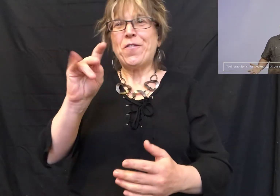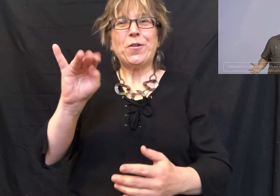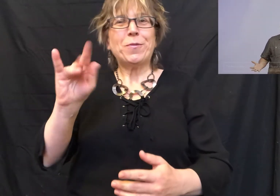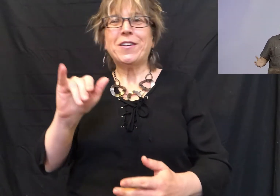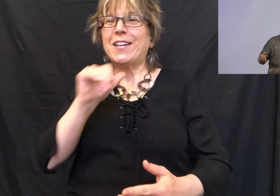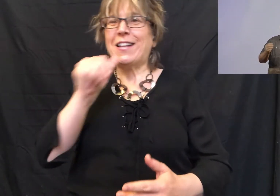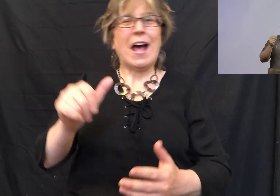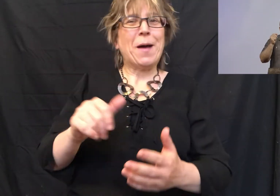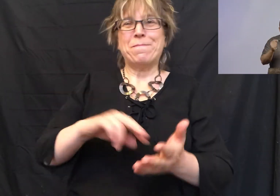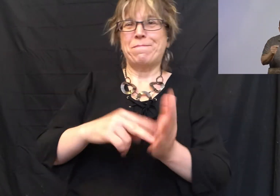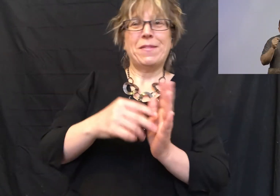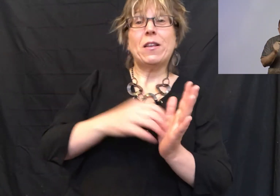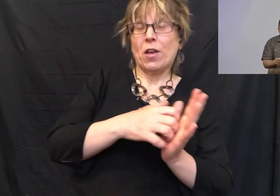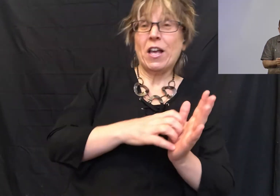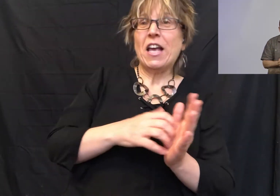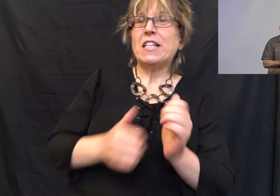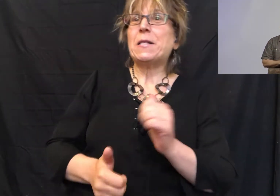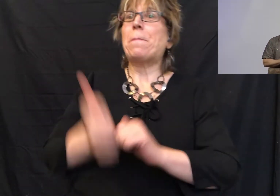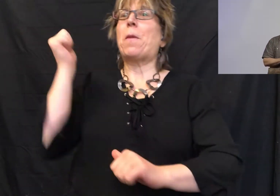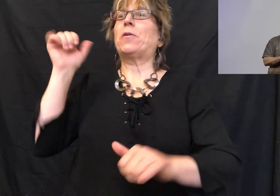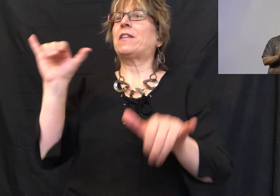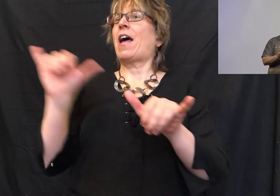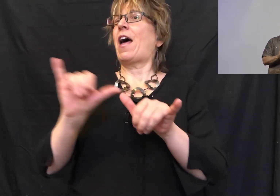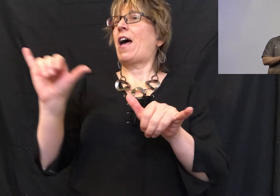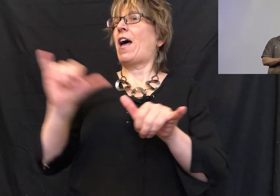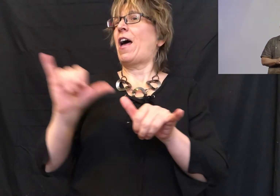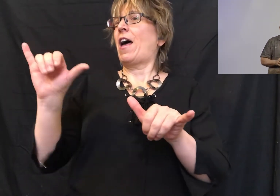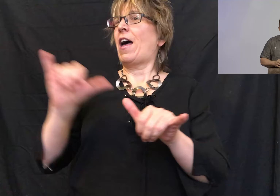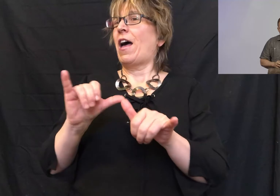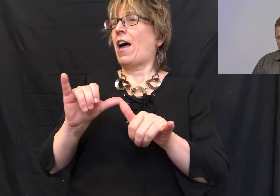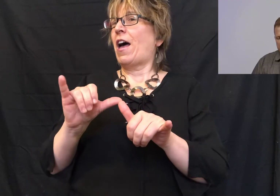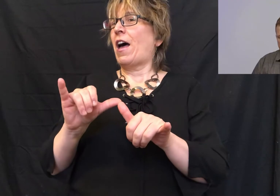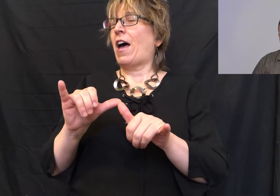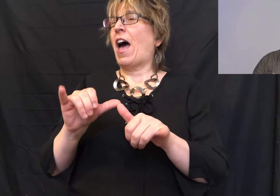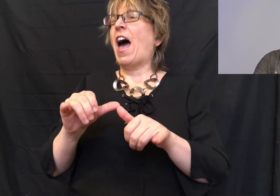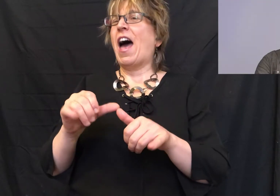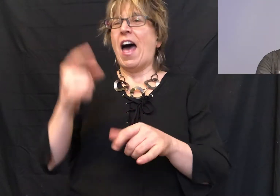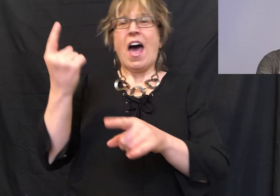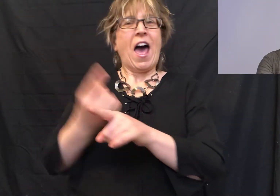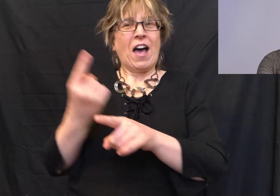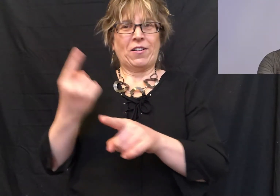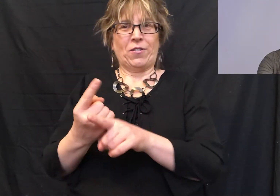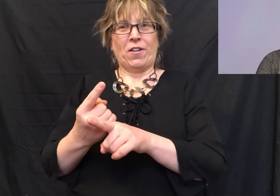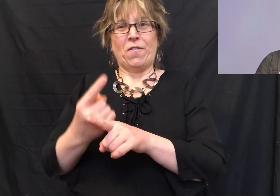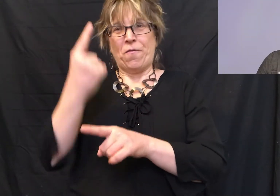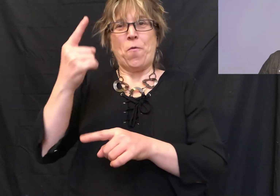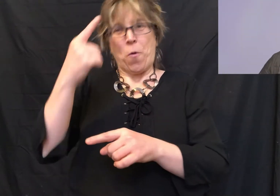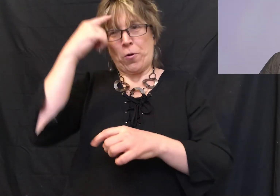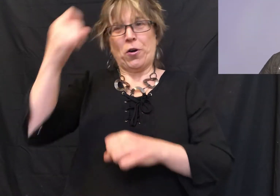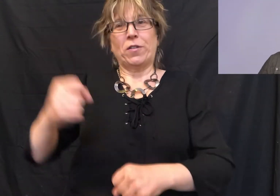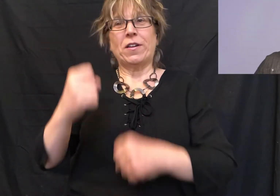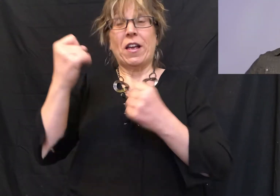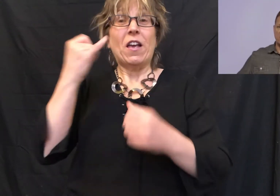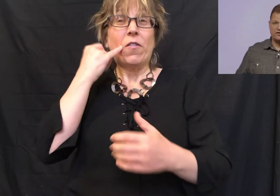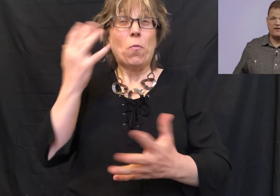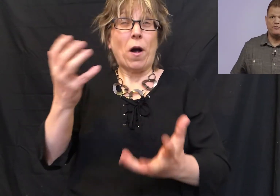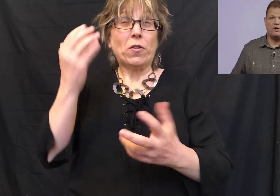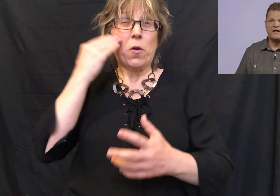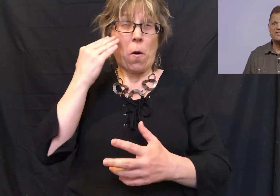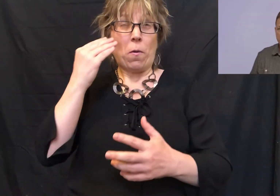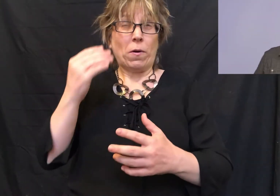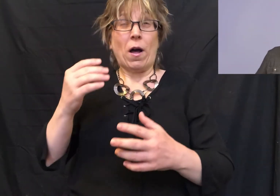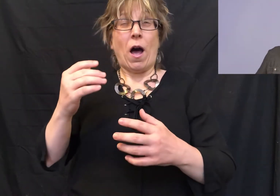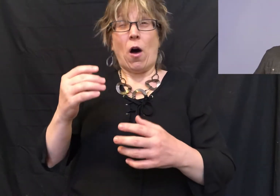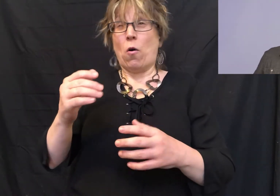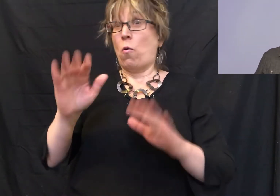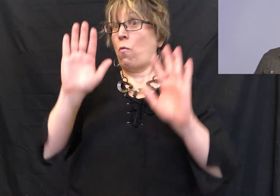is not weakness. It's the most accurate, I love that Brene Brown says this, measure of courage. You want to know how brave somebody is? You know how tough you are,